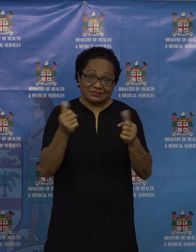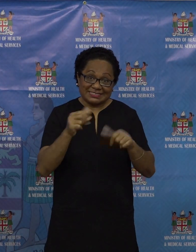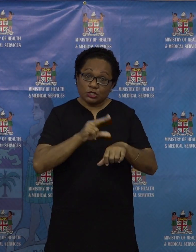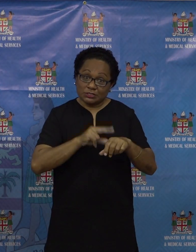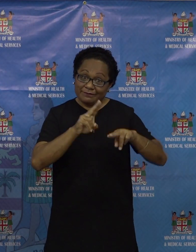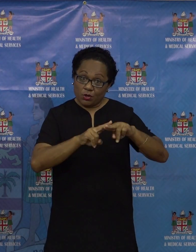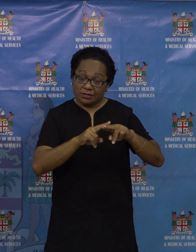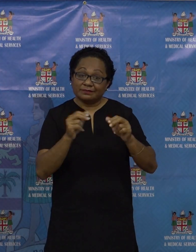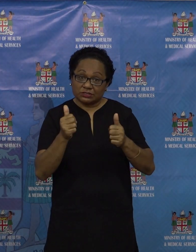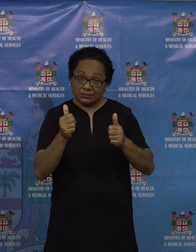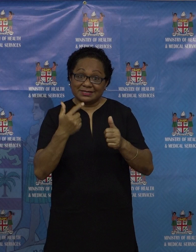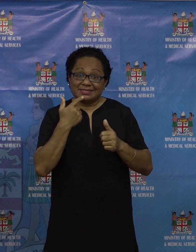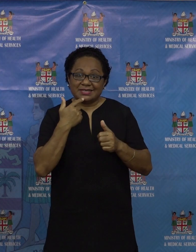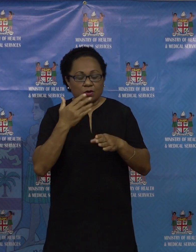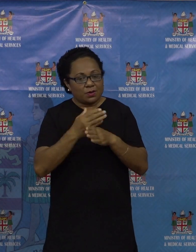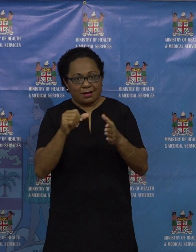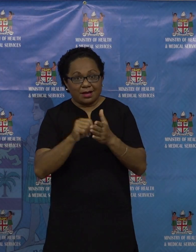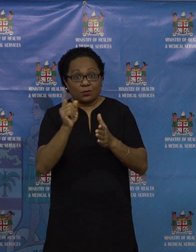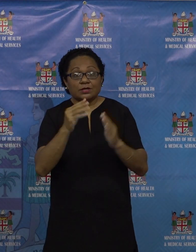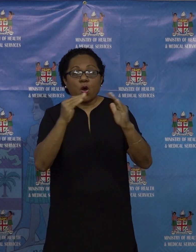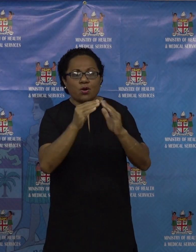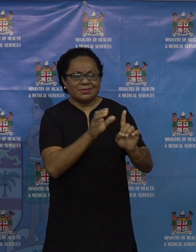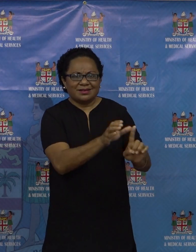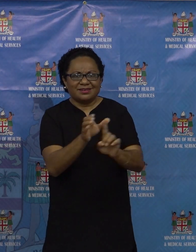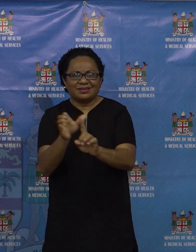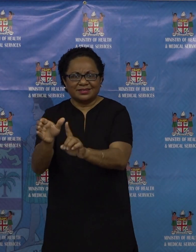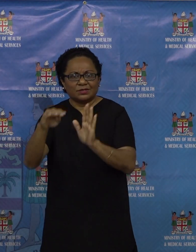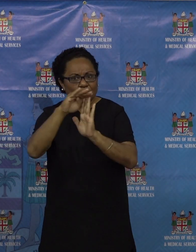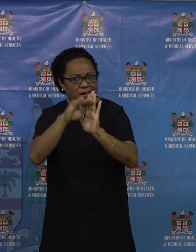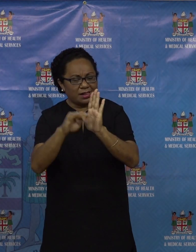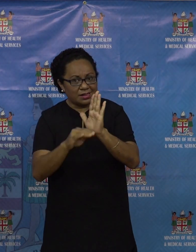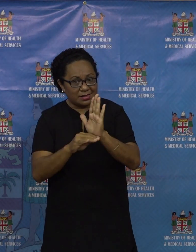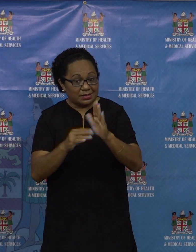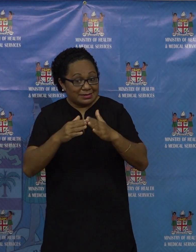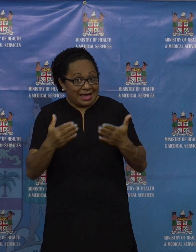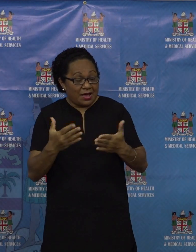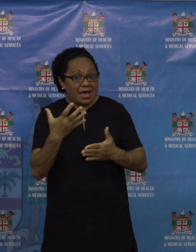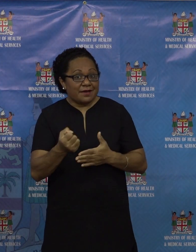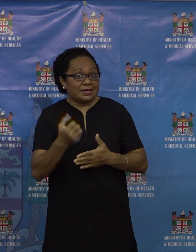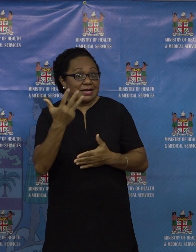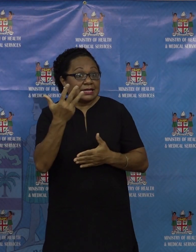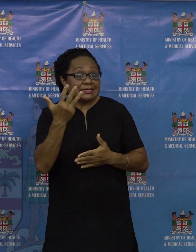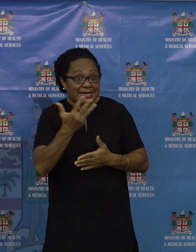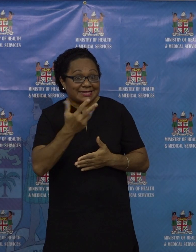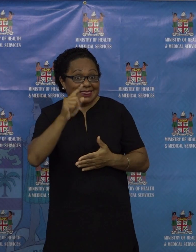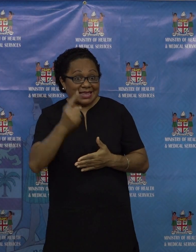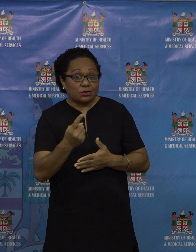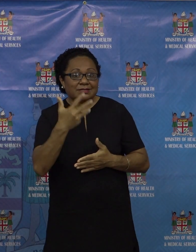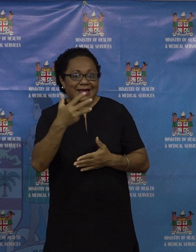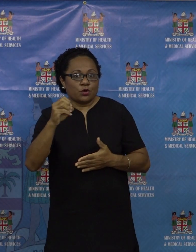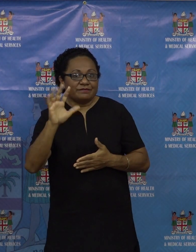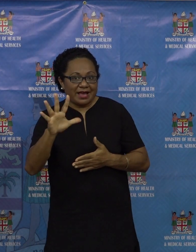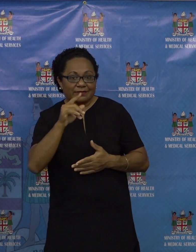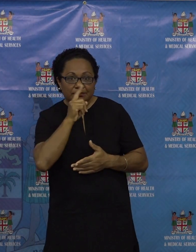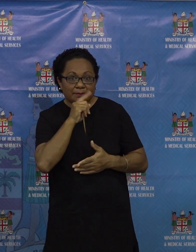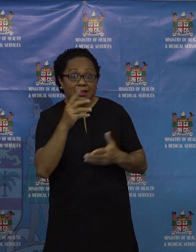also worked hard on our home isolation facility protocols. We currently have 19,905 individuals